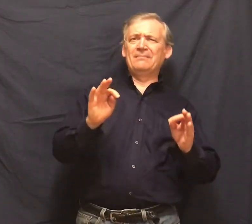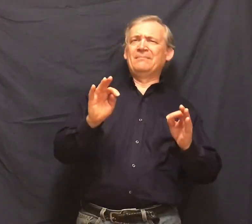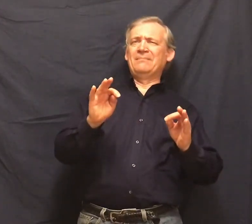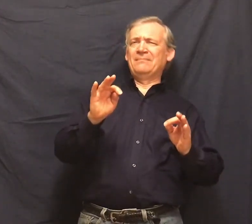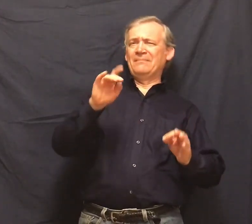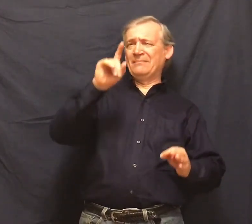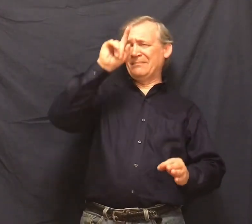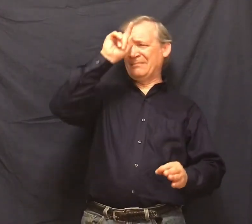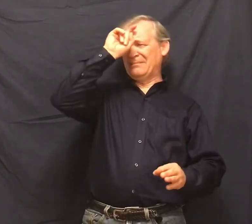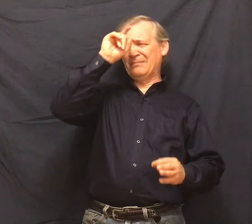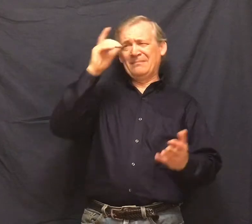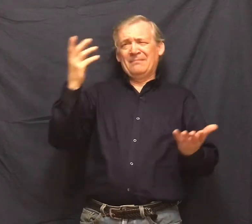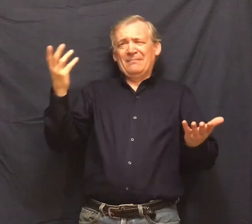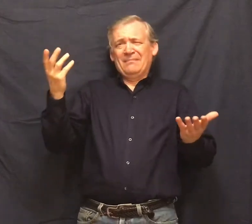What you want me to read that for?